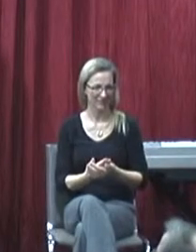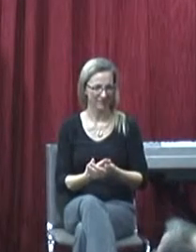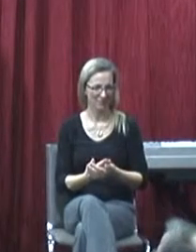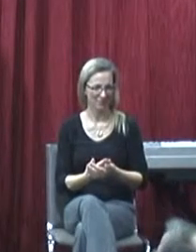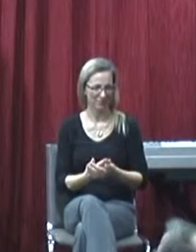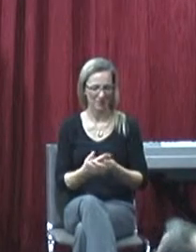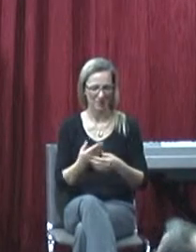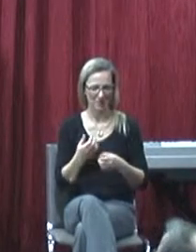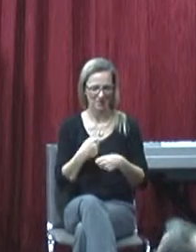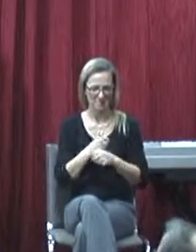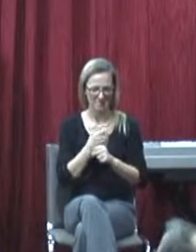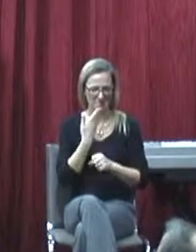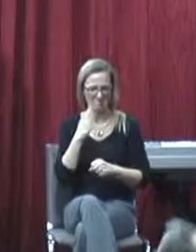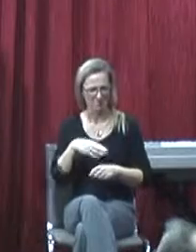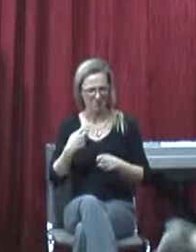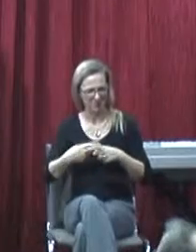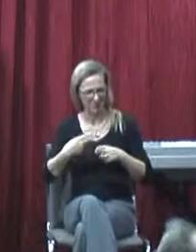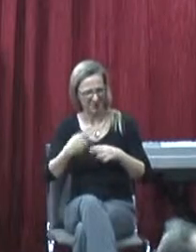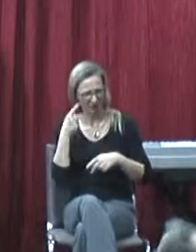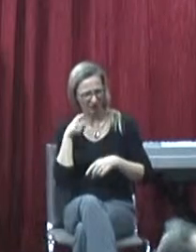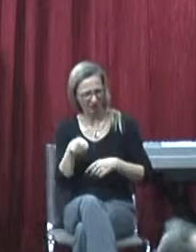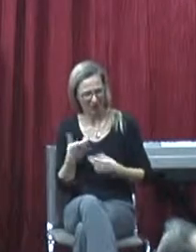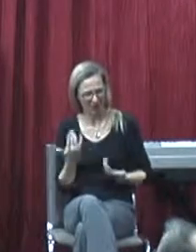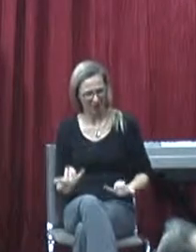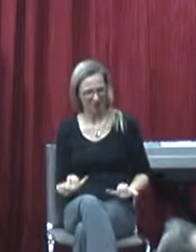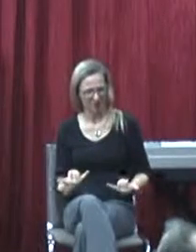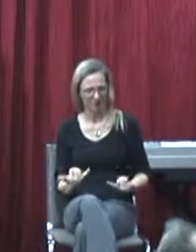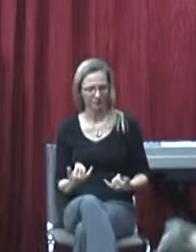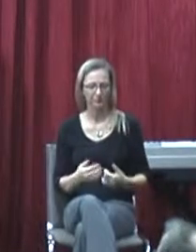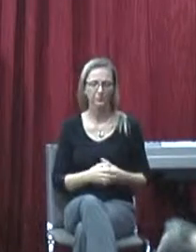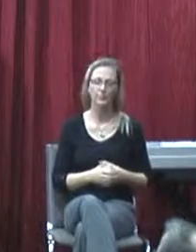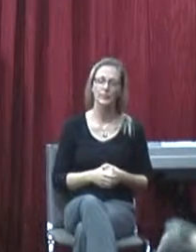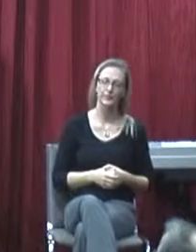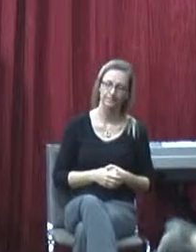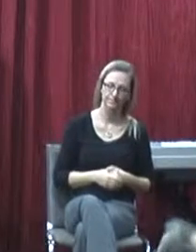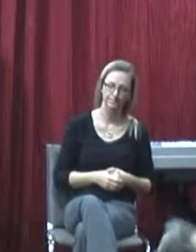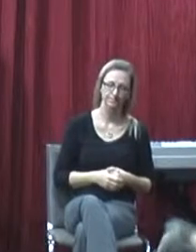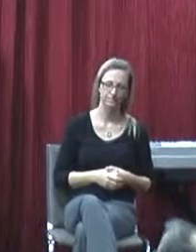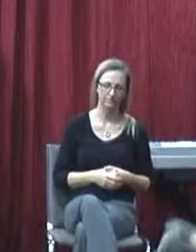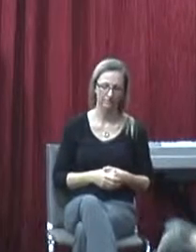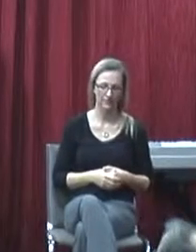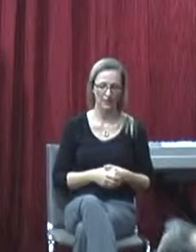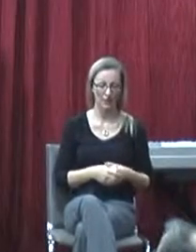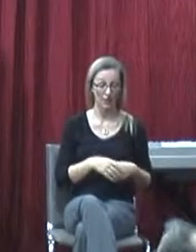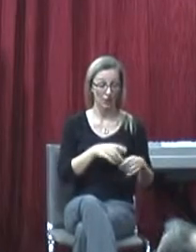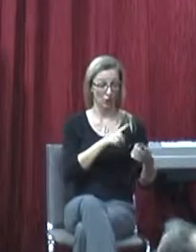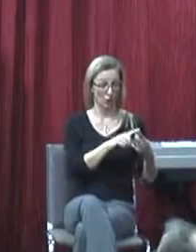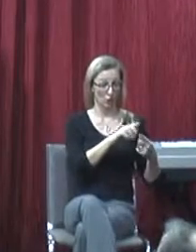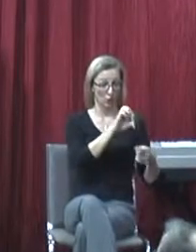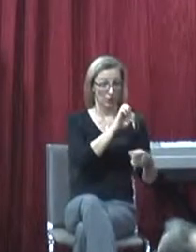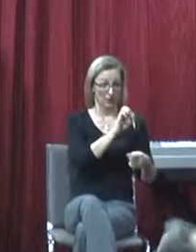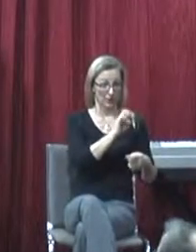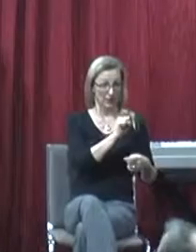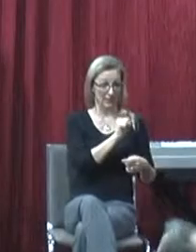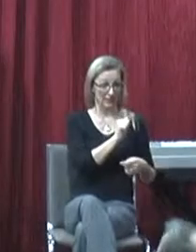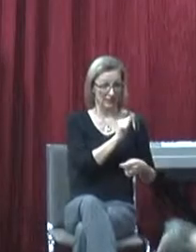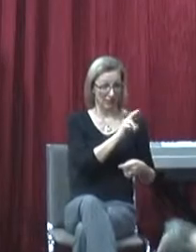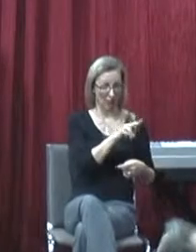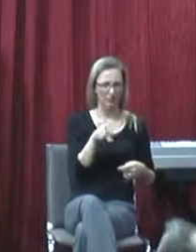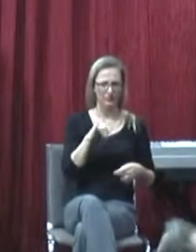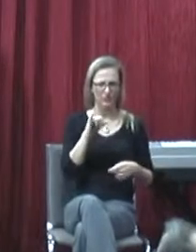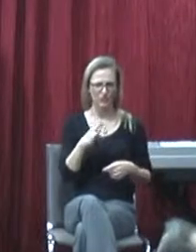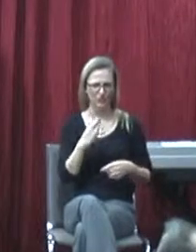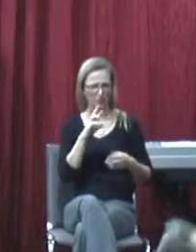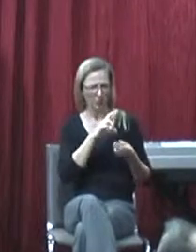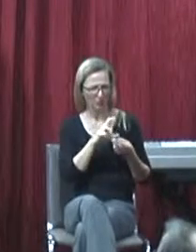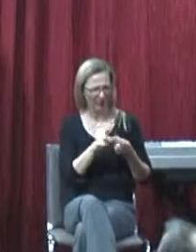Shechemites. And to appease Esau, Jacob had repented, apologized, given gifts, prayed to God that